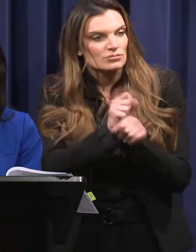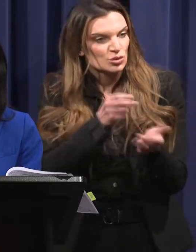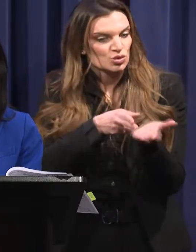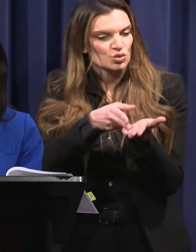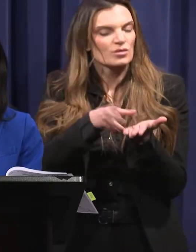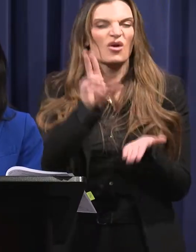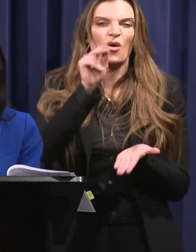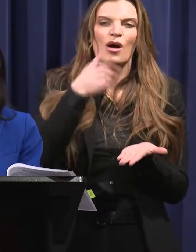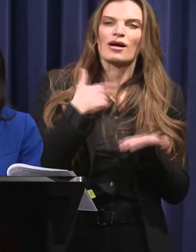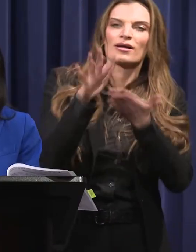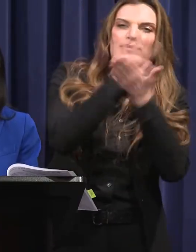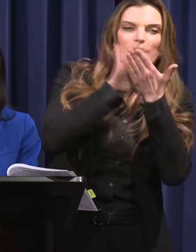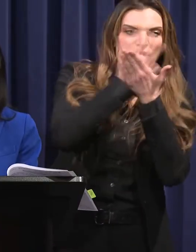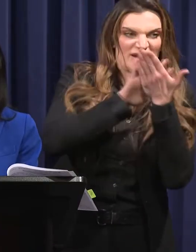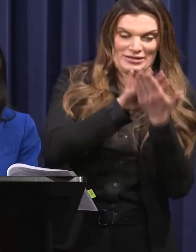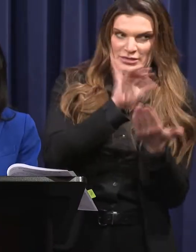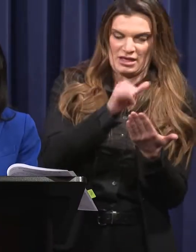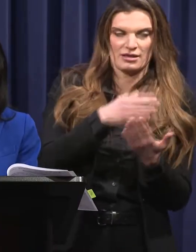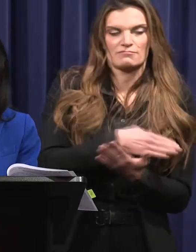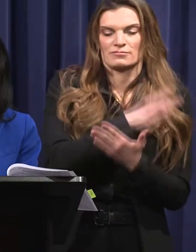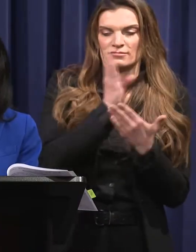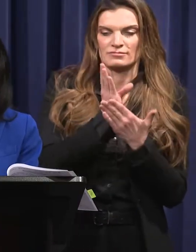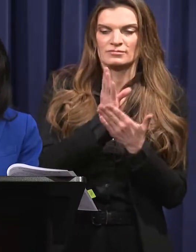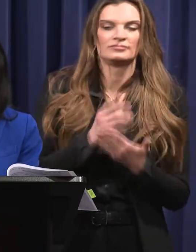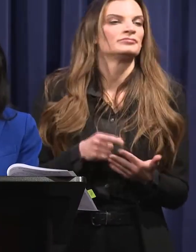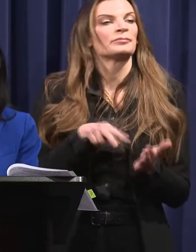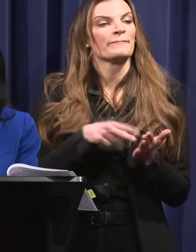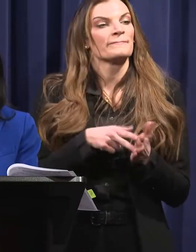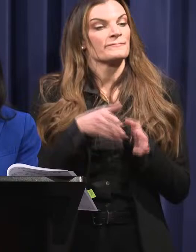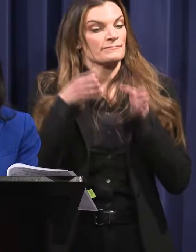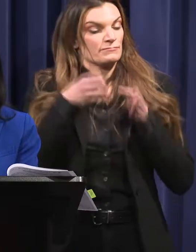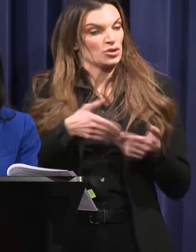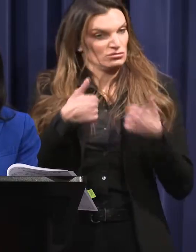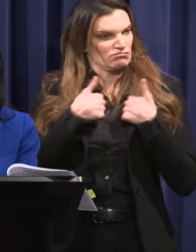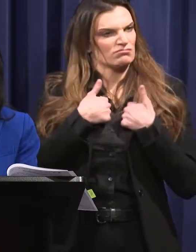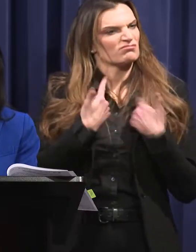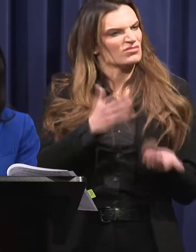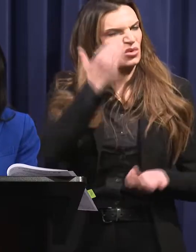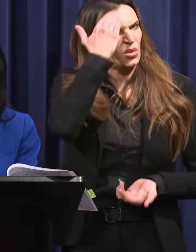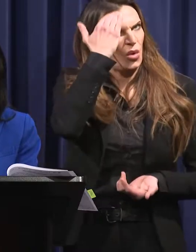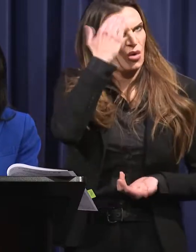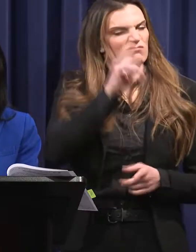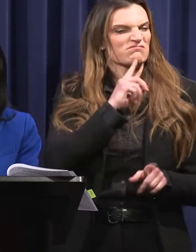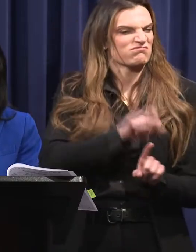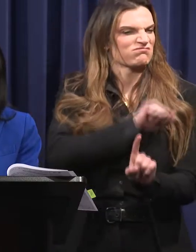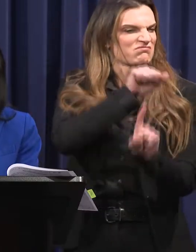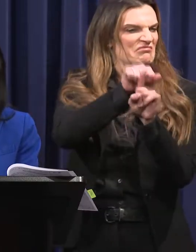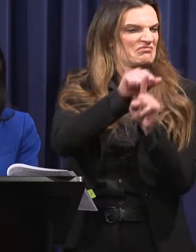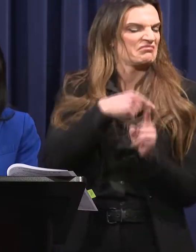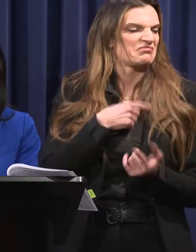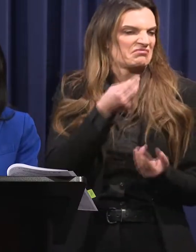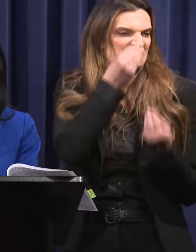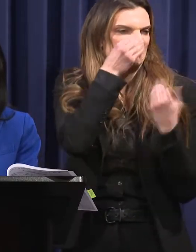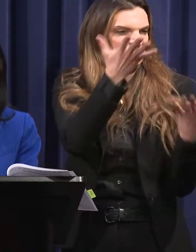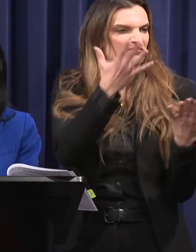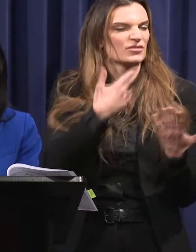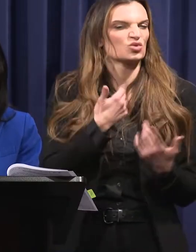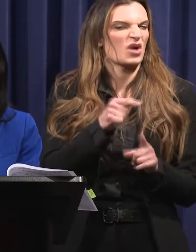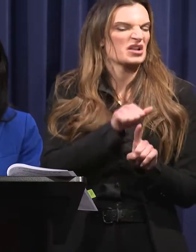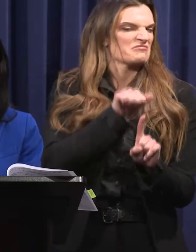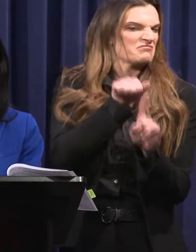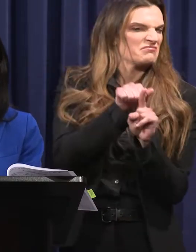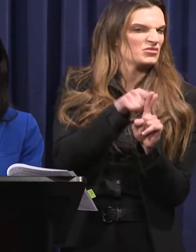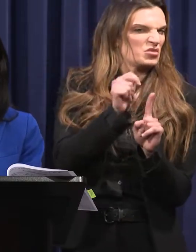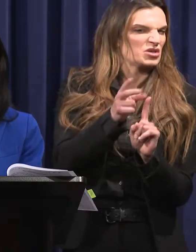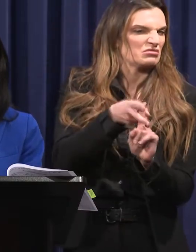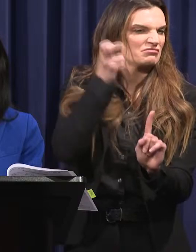involved. Second, that the defendant knew that the pretense was false at the time they used it, that they intended to defraud or cheat